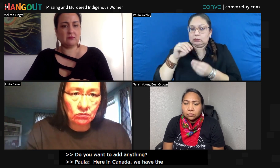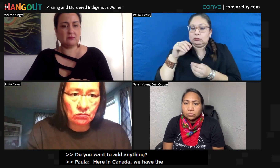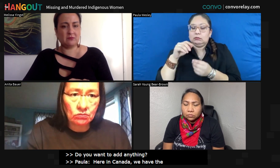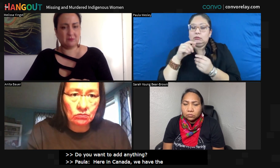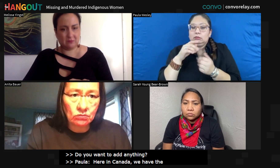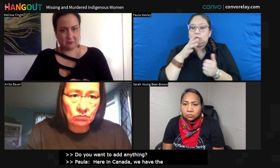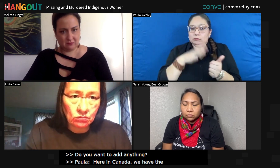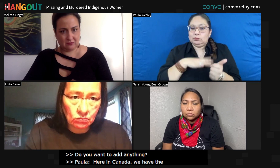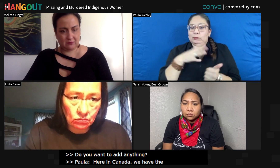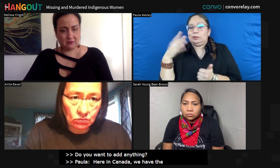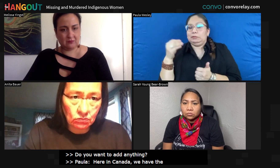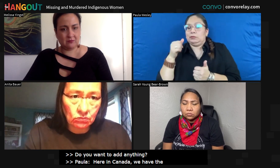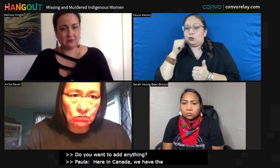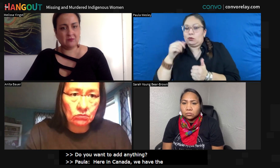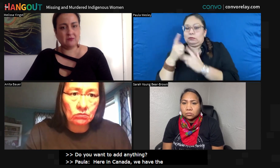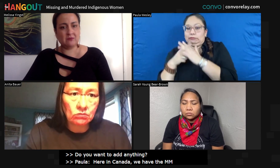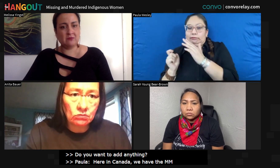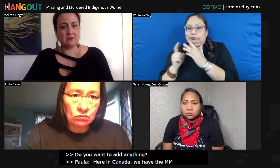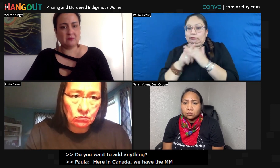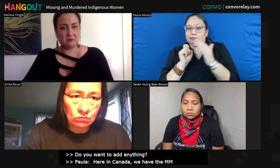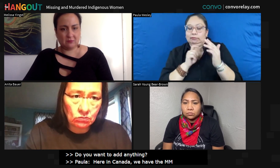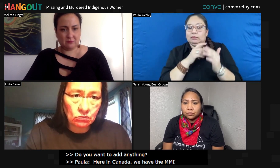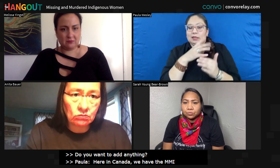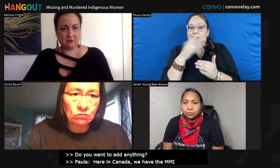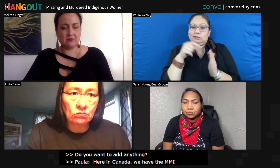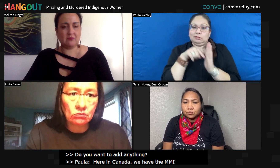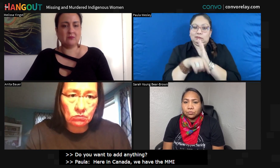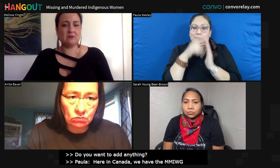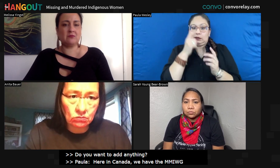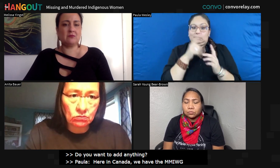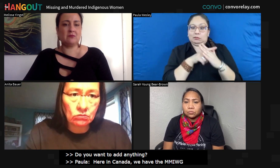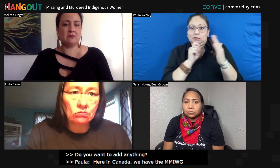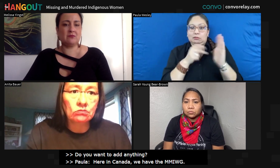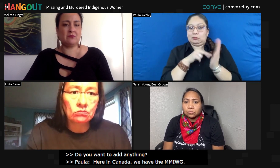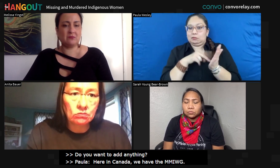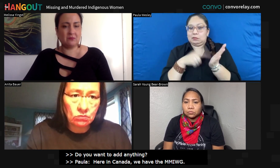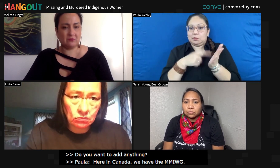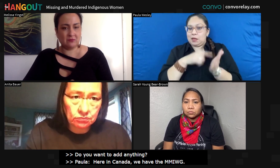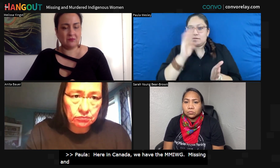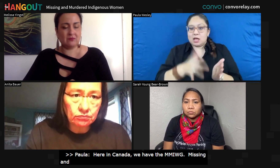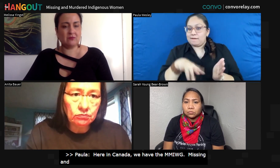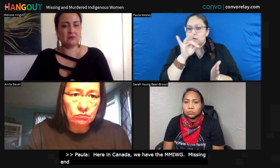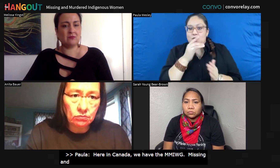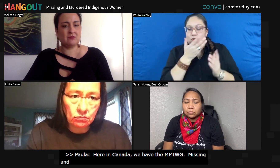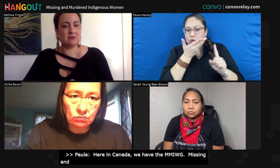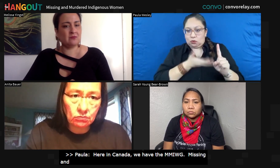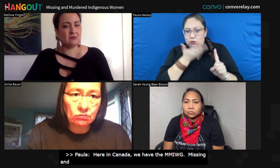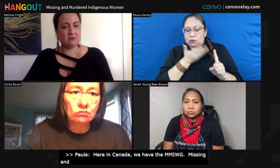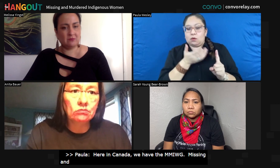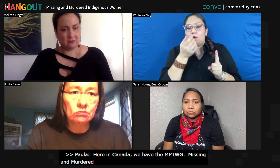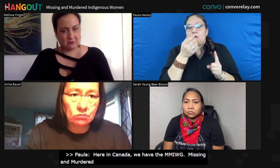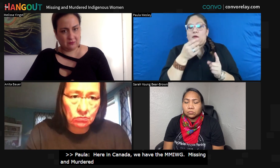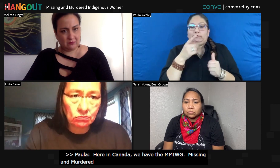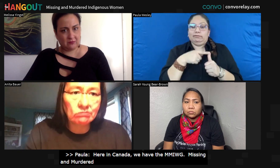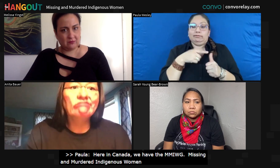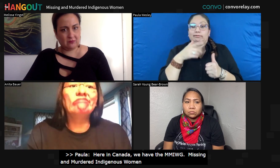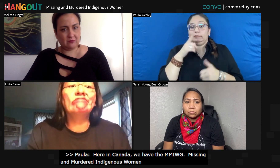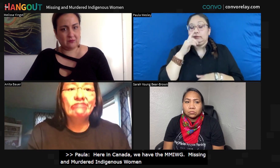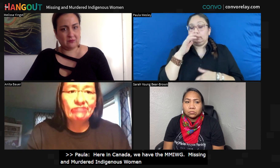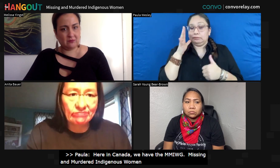We have a high number of women and girls who have gone missing and murdered, and sometimes never found who have